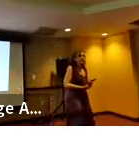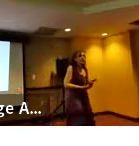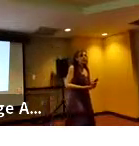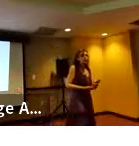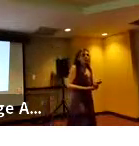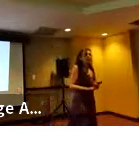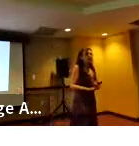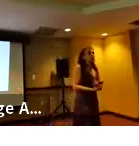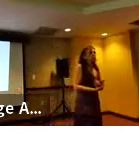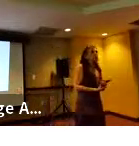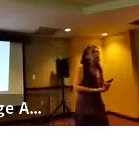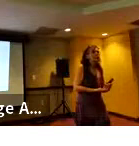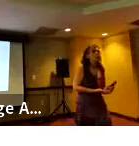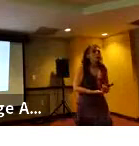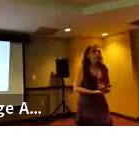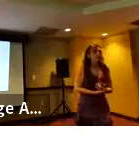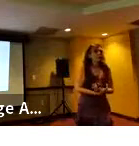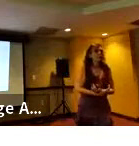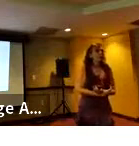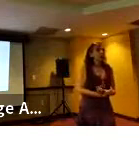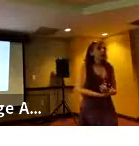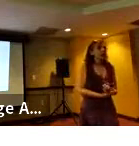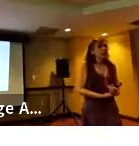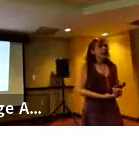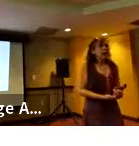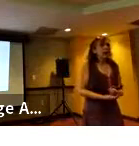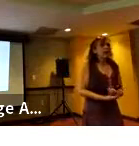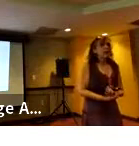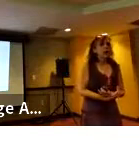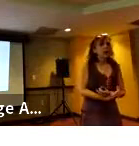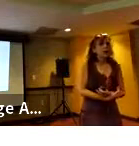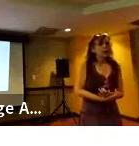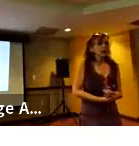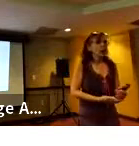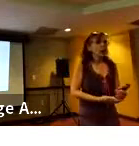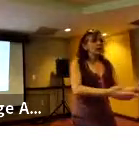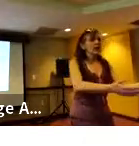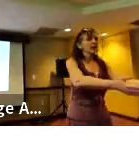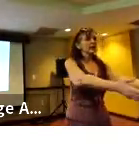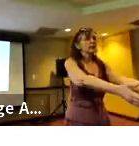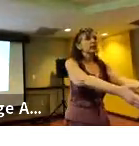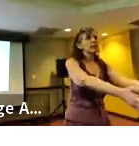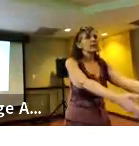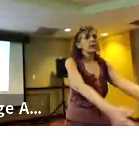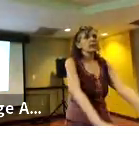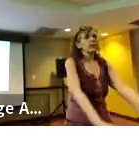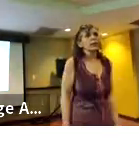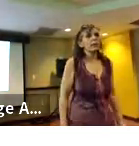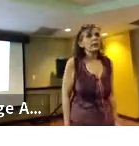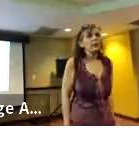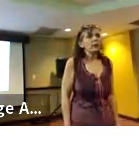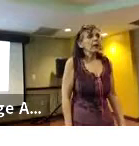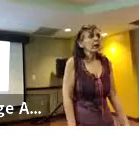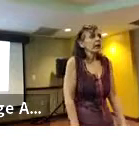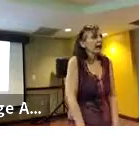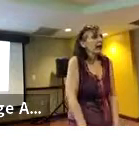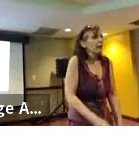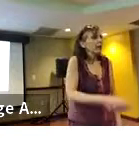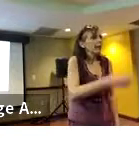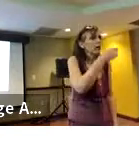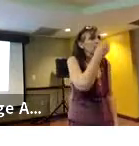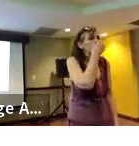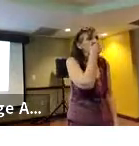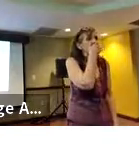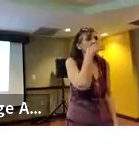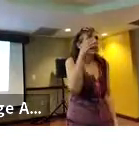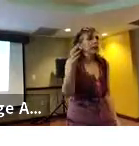San Francisco, in one of the most beautiful rooms I've ever spoken in. And none other than John Slayton is sitting right in front of me.